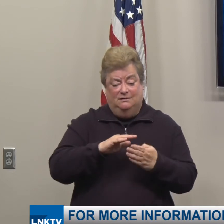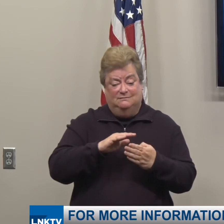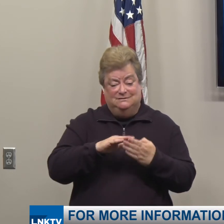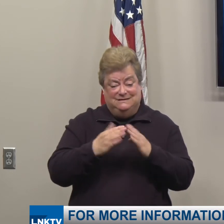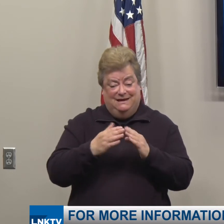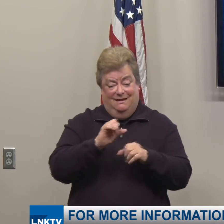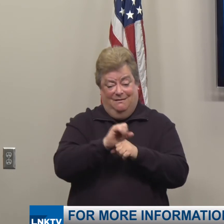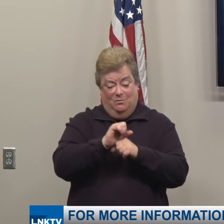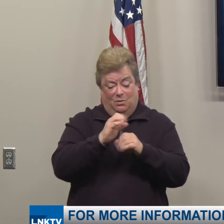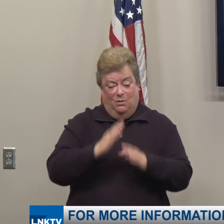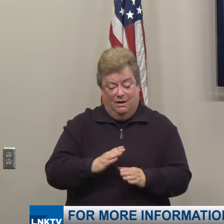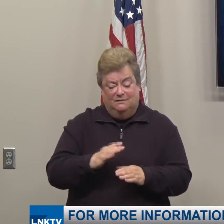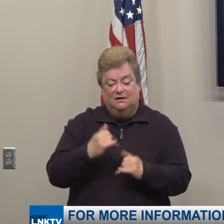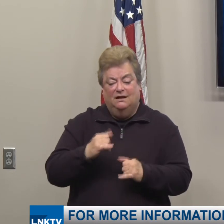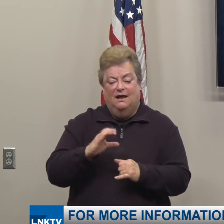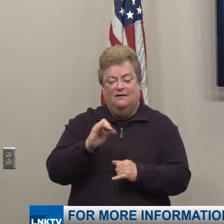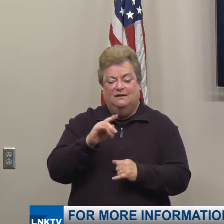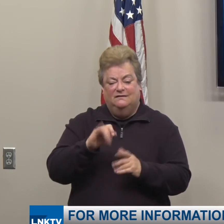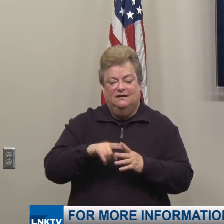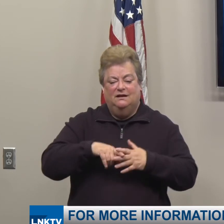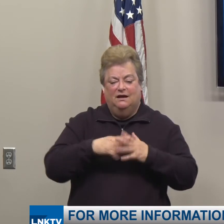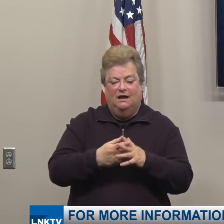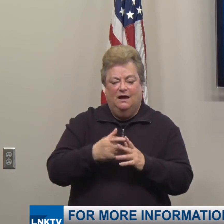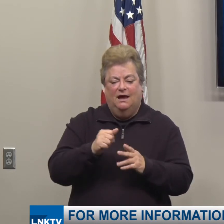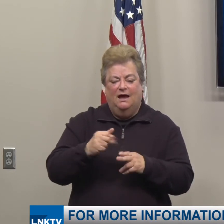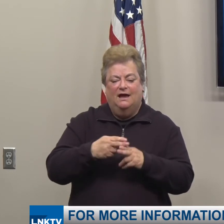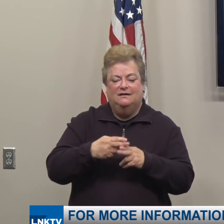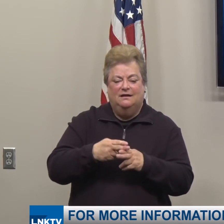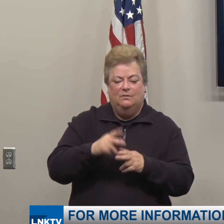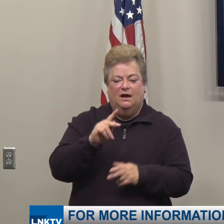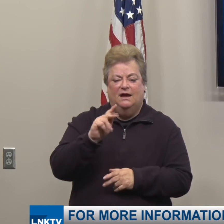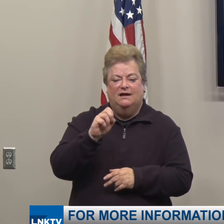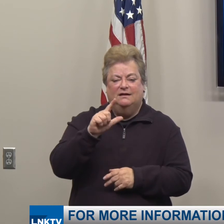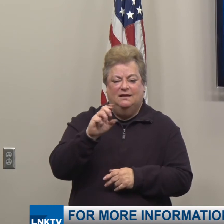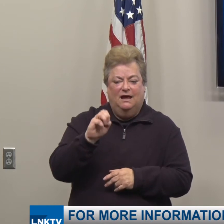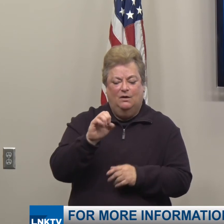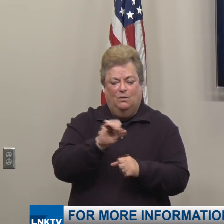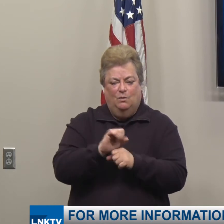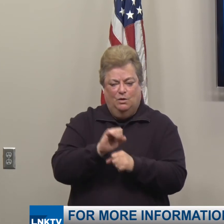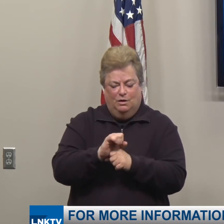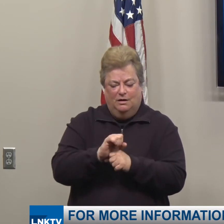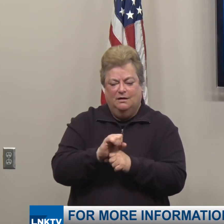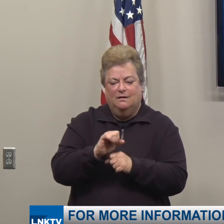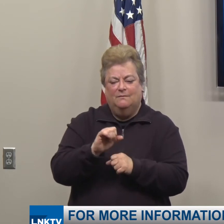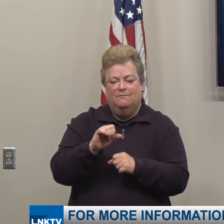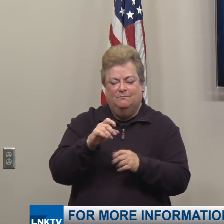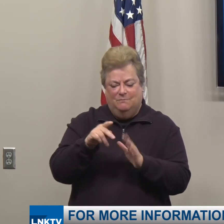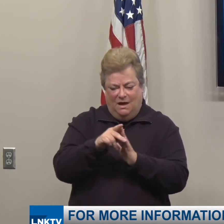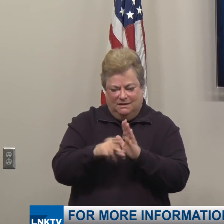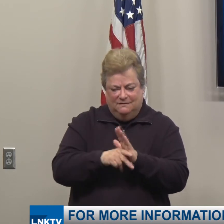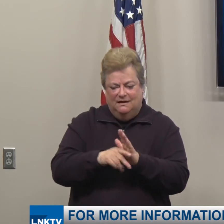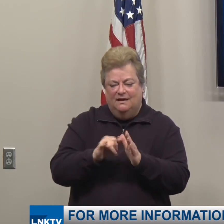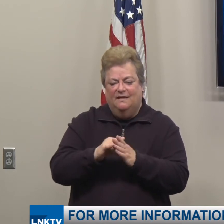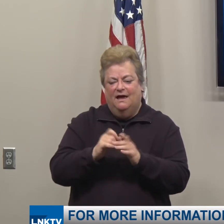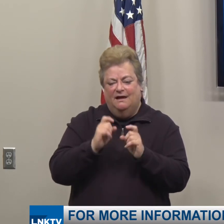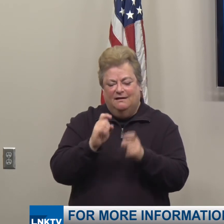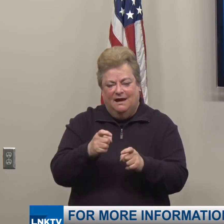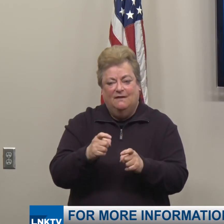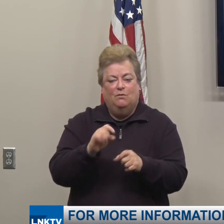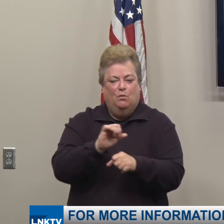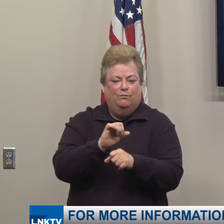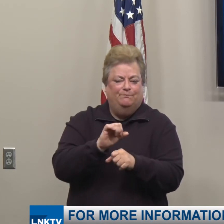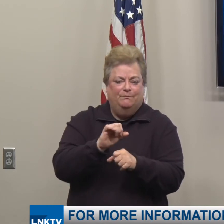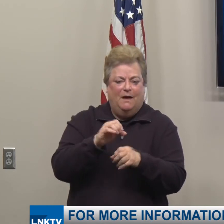COVID-19, the city instituted a temporary telework policy and procedure which facilitated suitable positions for work from